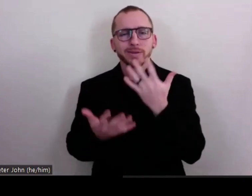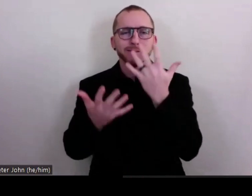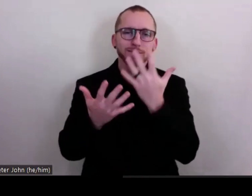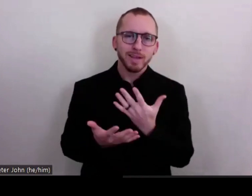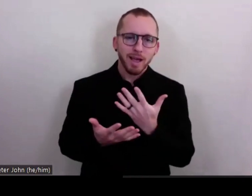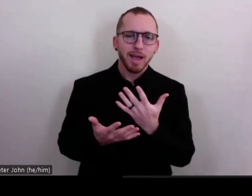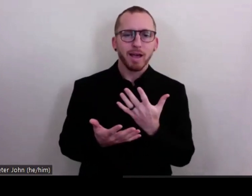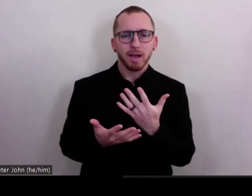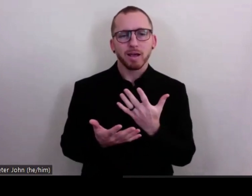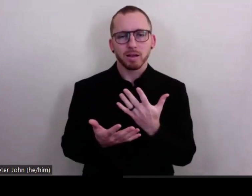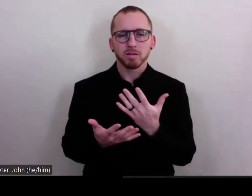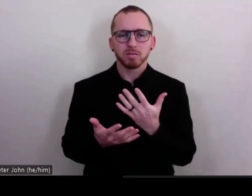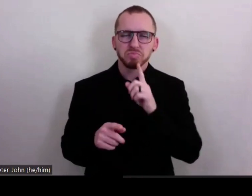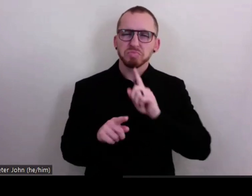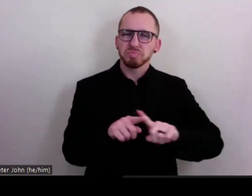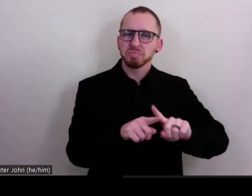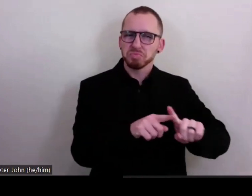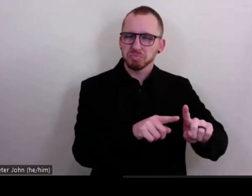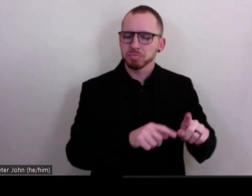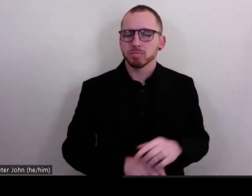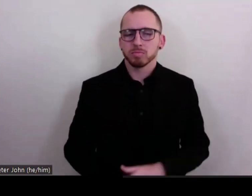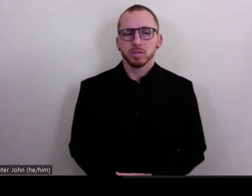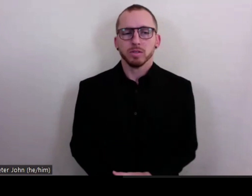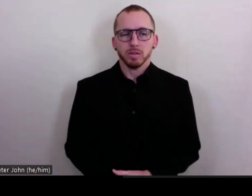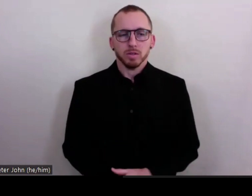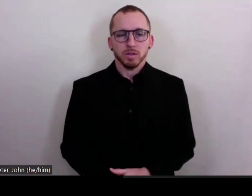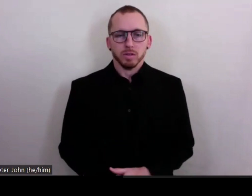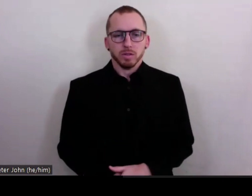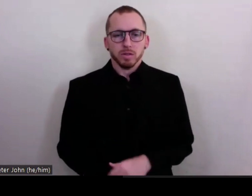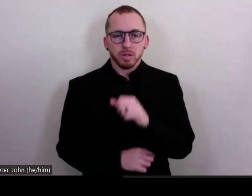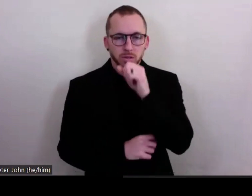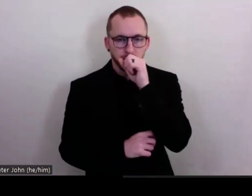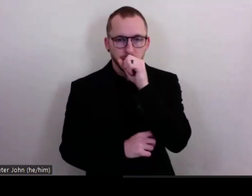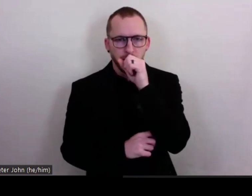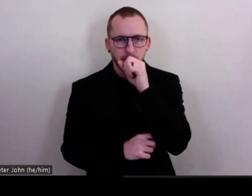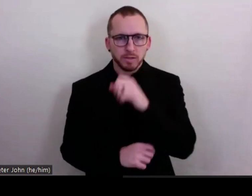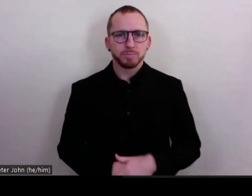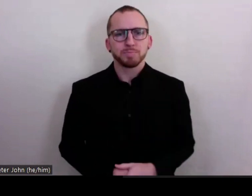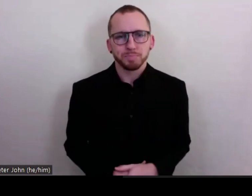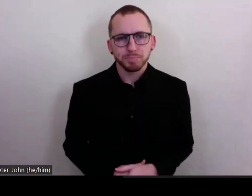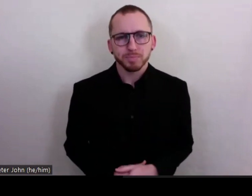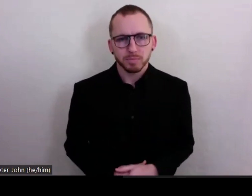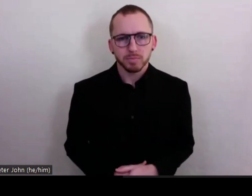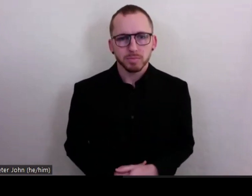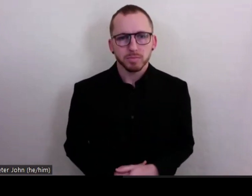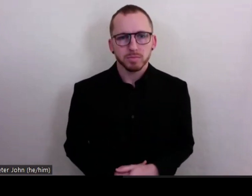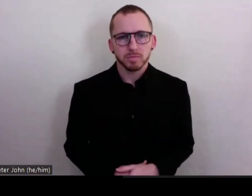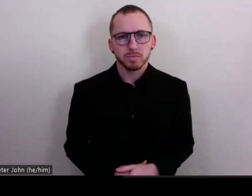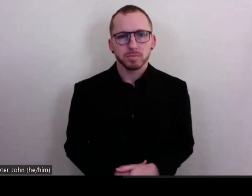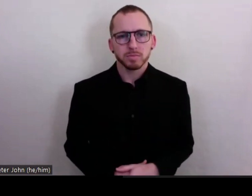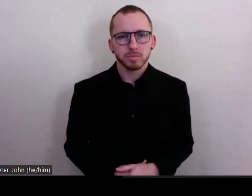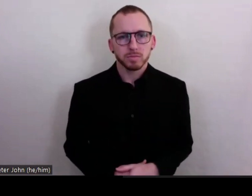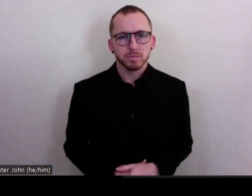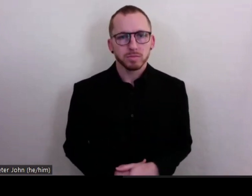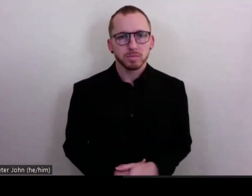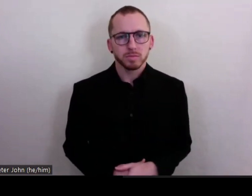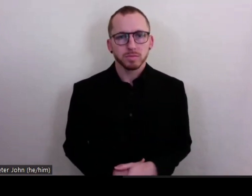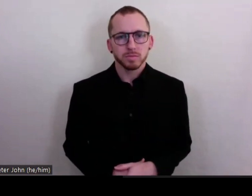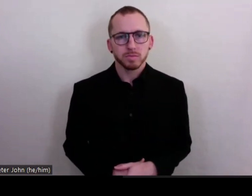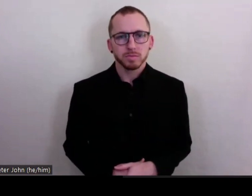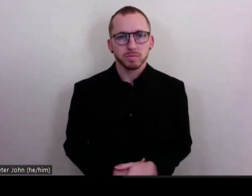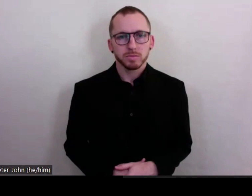too, right? Because we want to give them an ability to start to describe that internal sense. And so I might say, oh, you look like you're